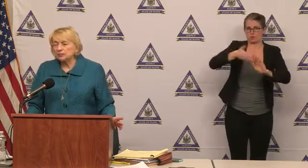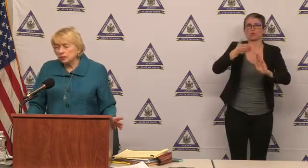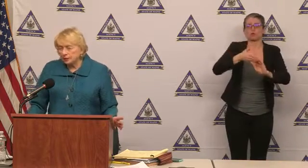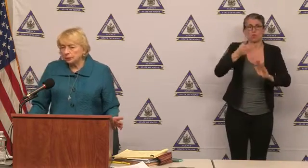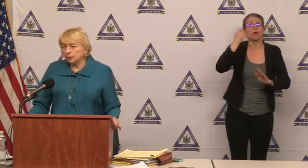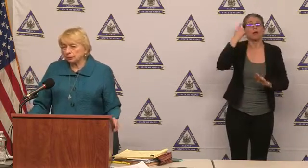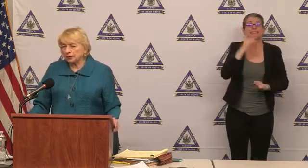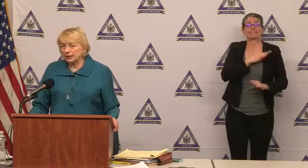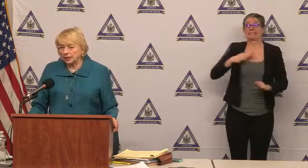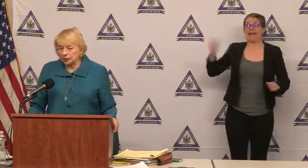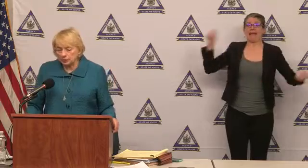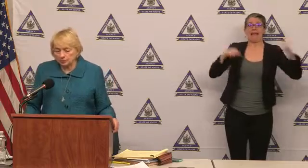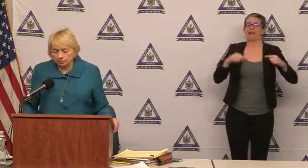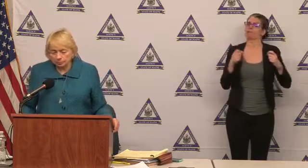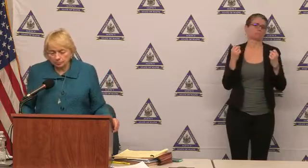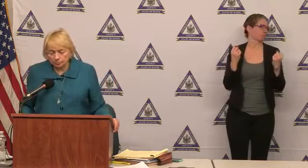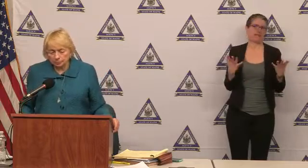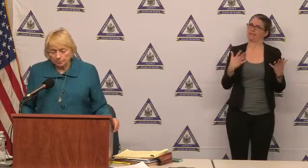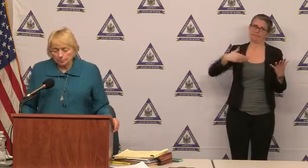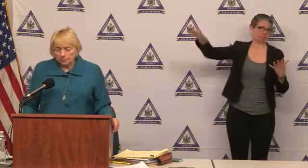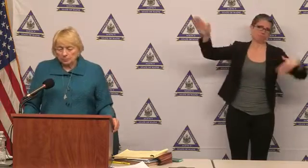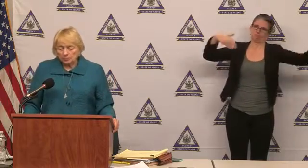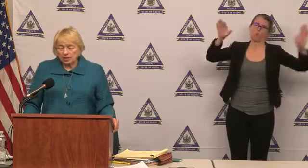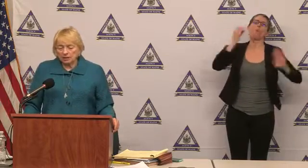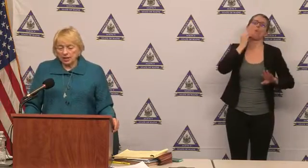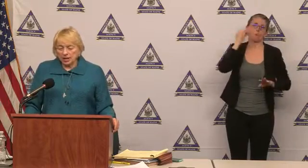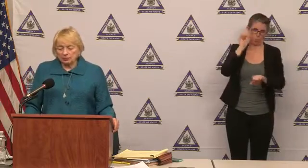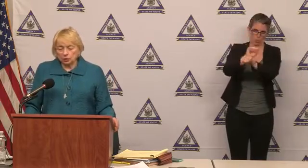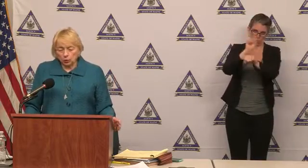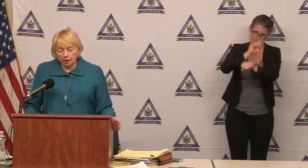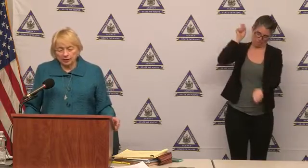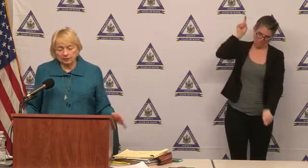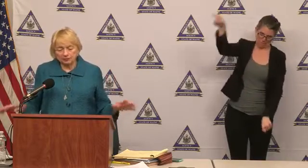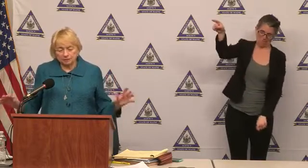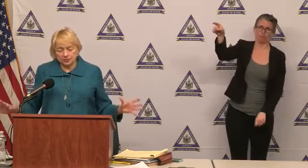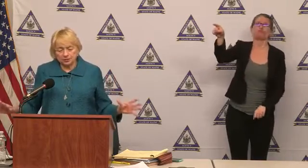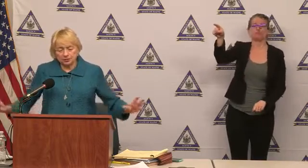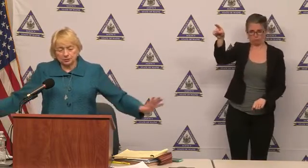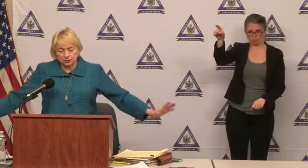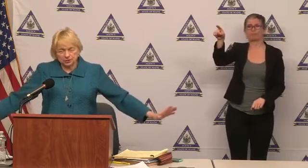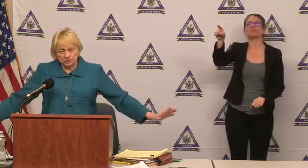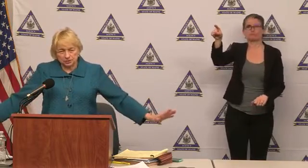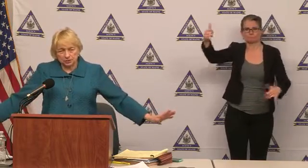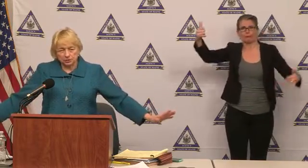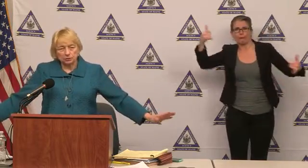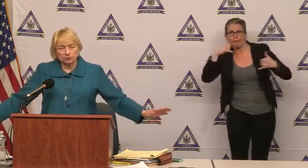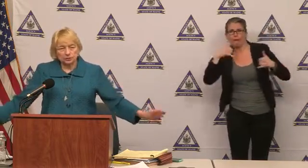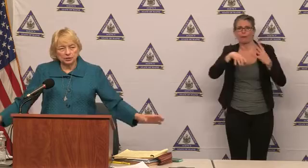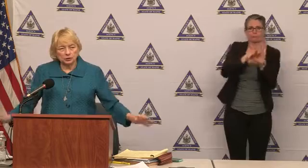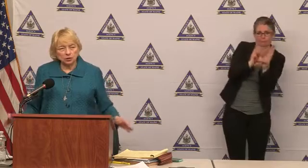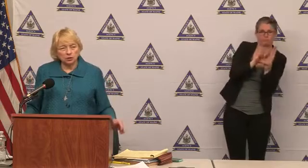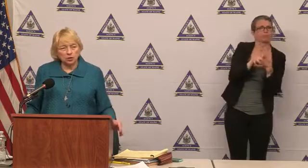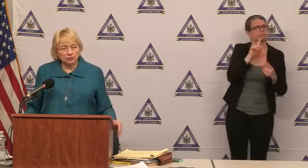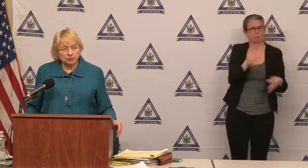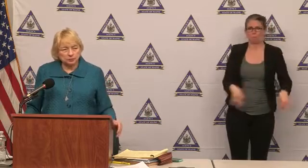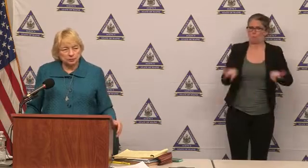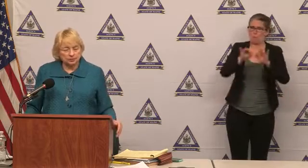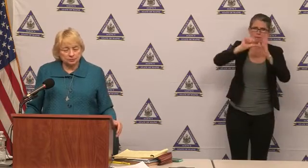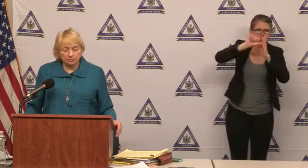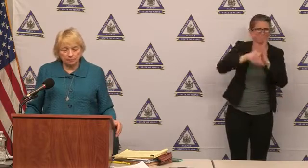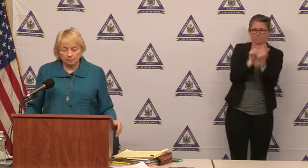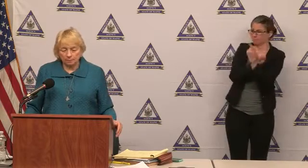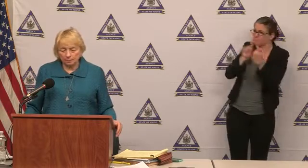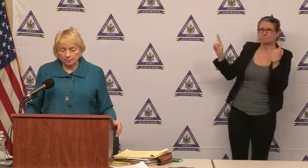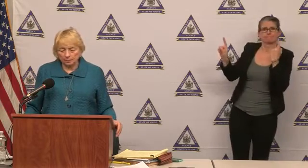They have limited public engagement, and they have required physical distancing within all office